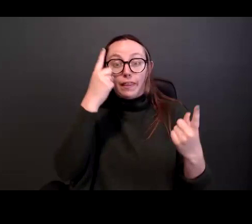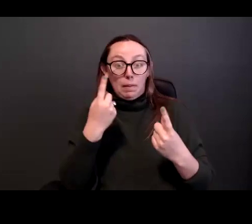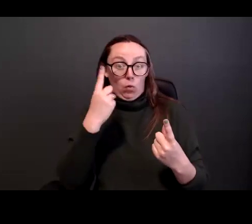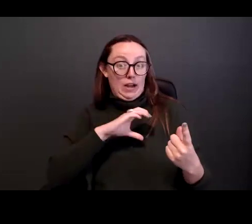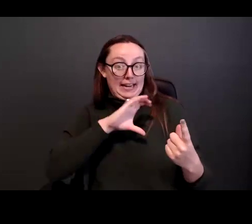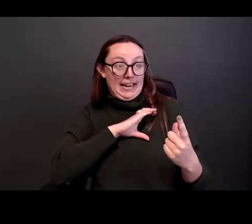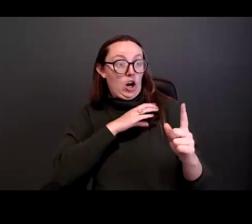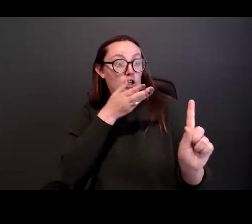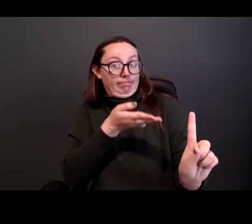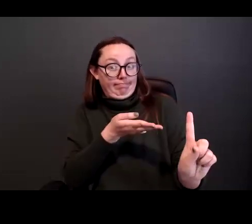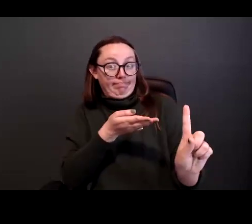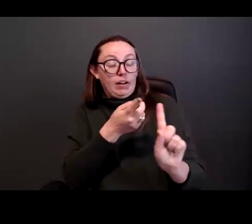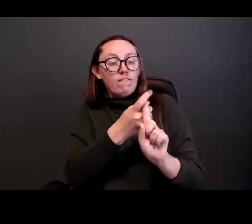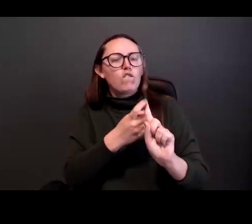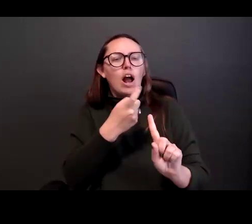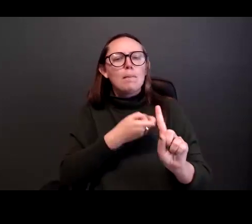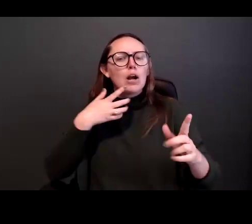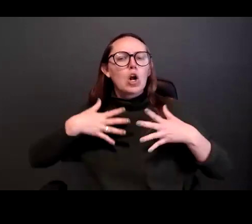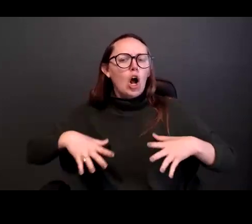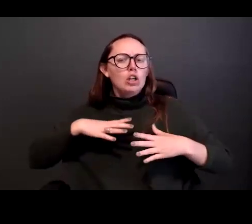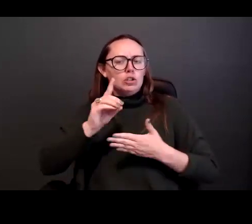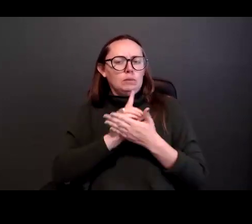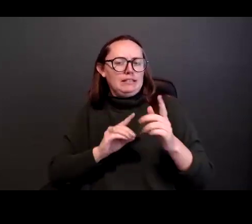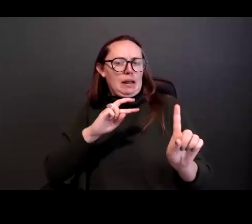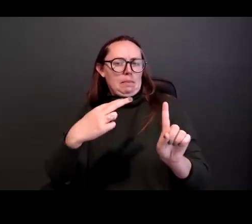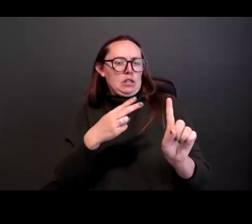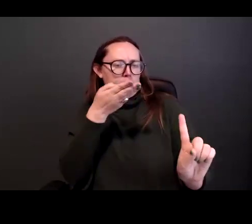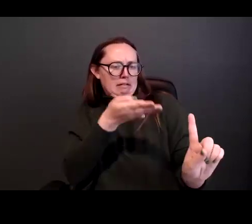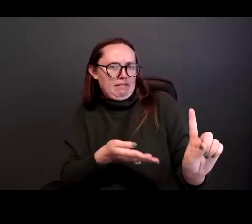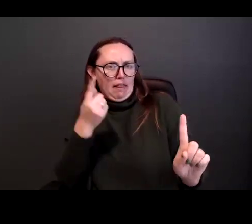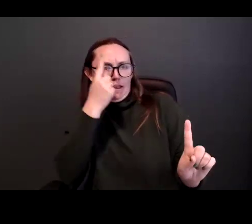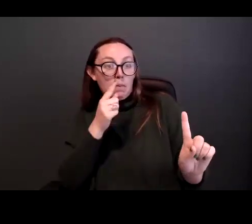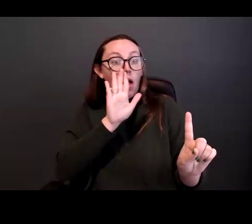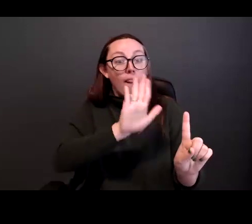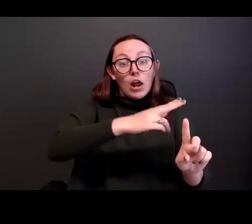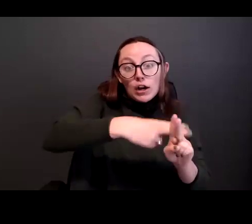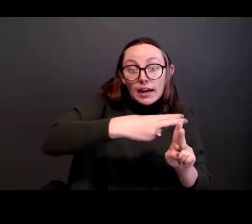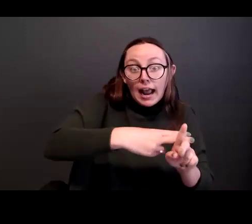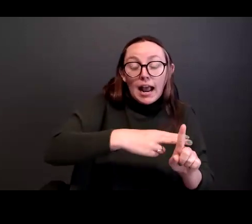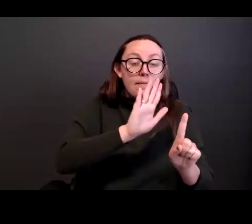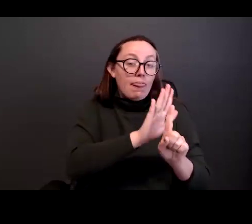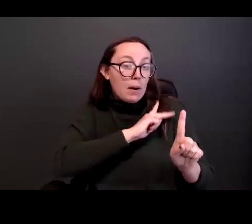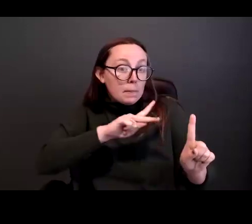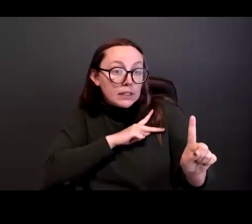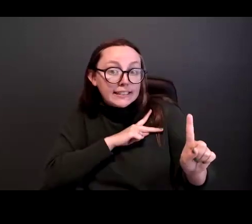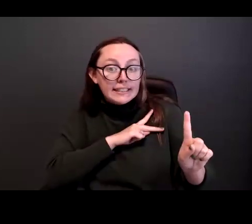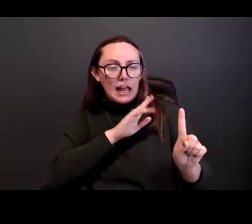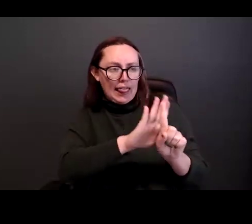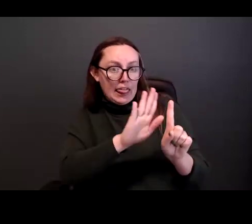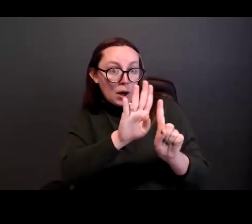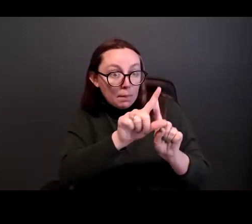could look at what's their name, what's their personality, their background, their emotions, you know, their relationships and things like that. Then for their